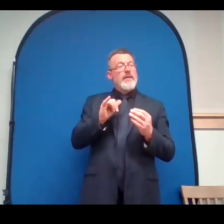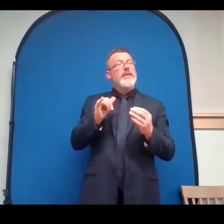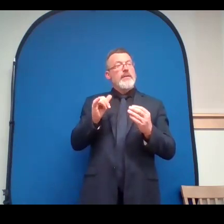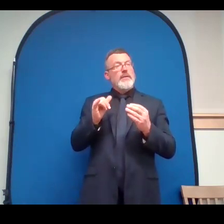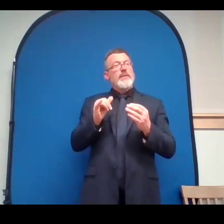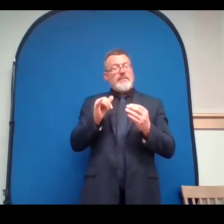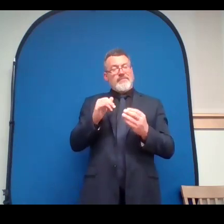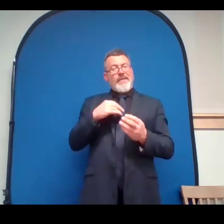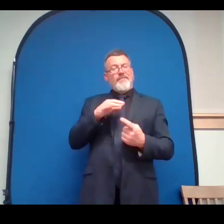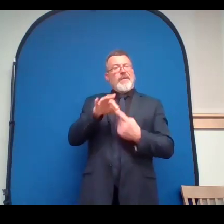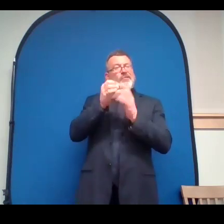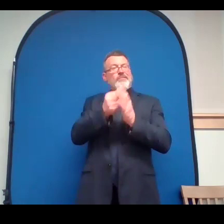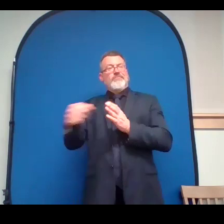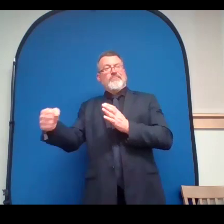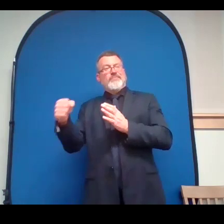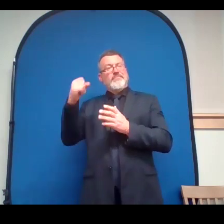the